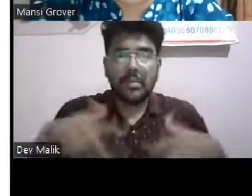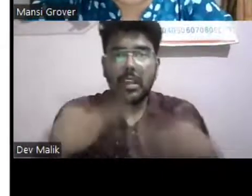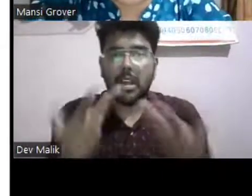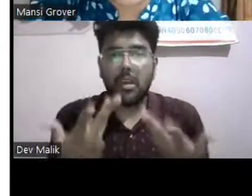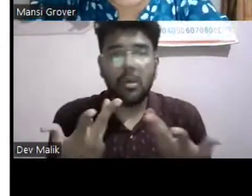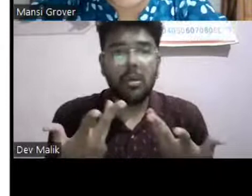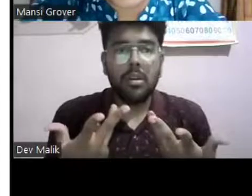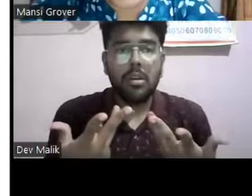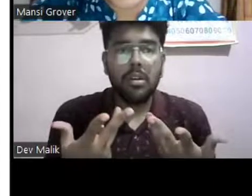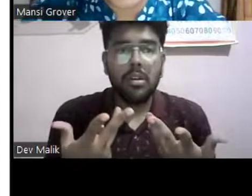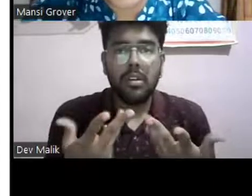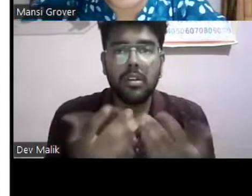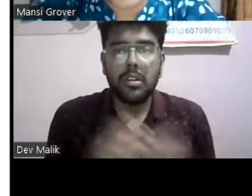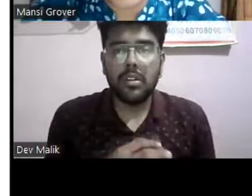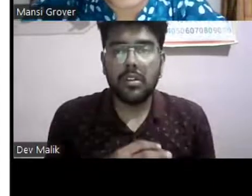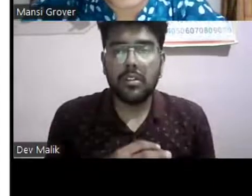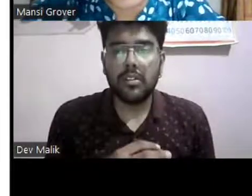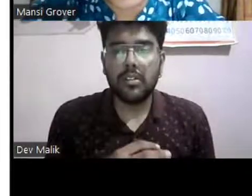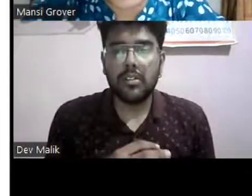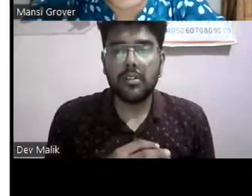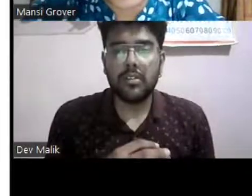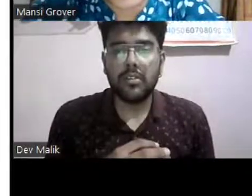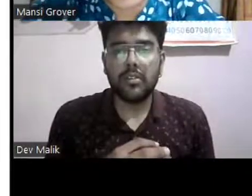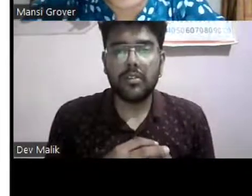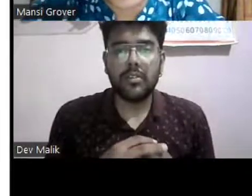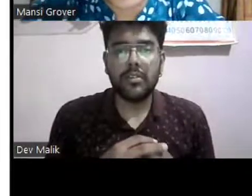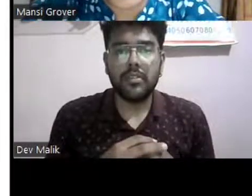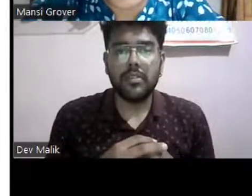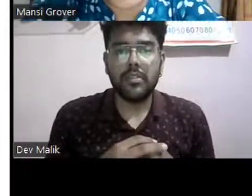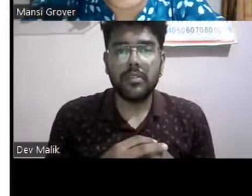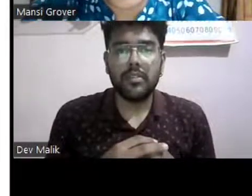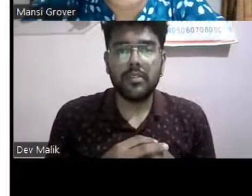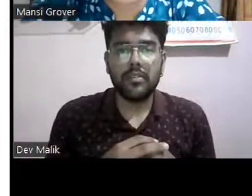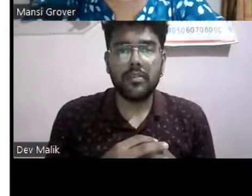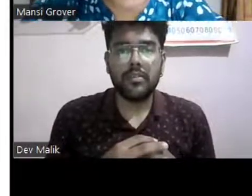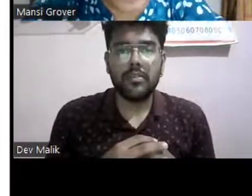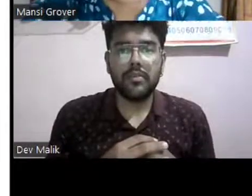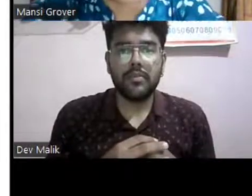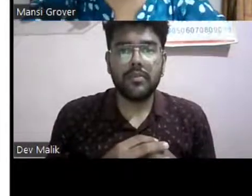but originally maybe he does not suffer. He is totally adapted to his own world.